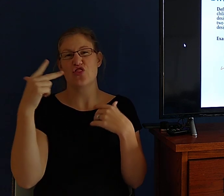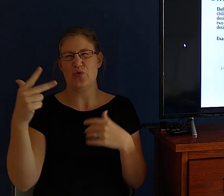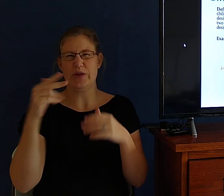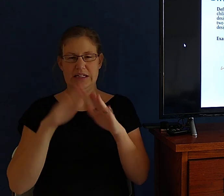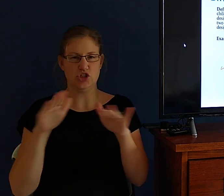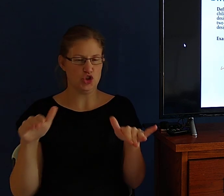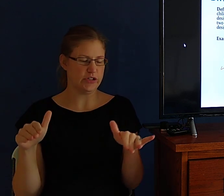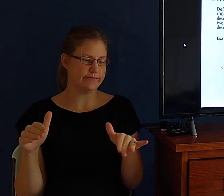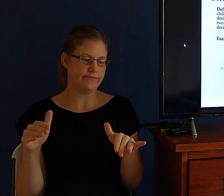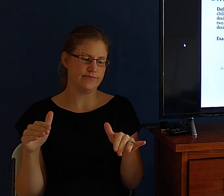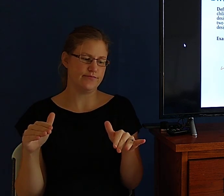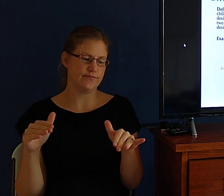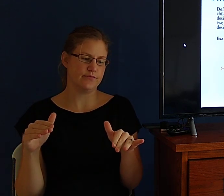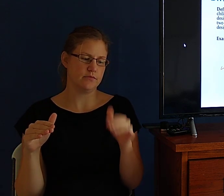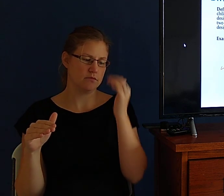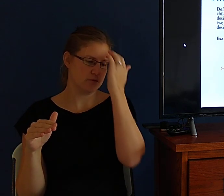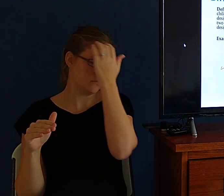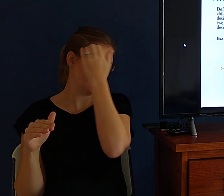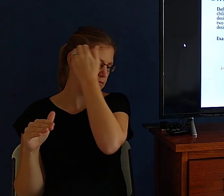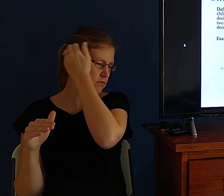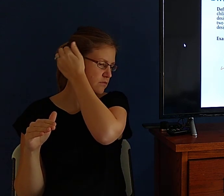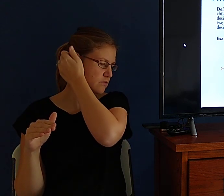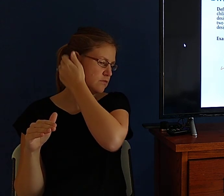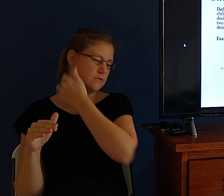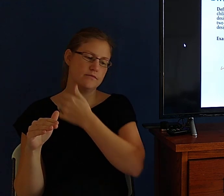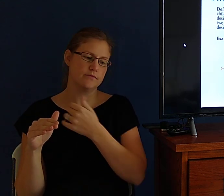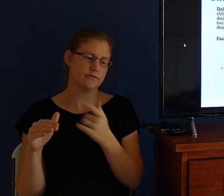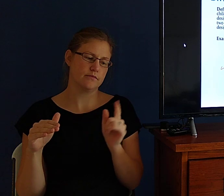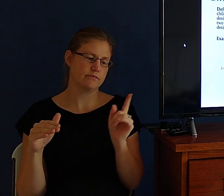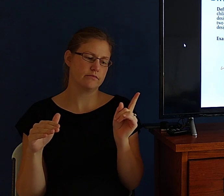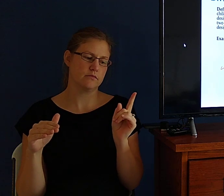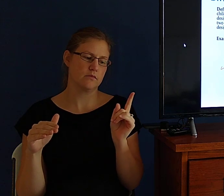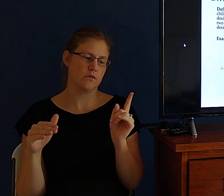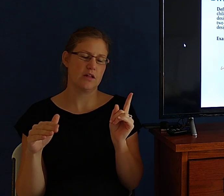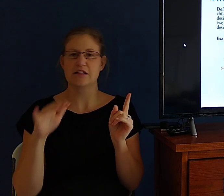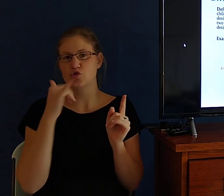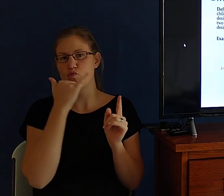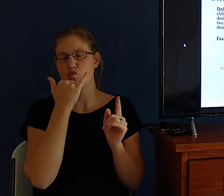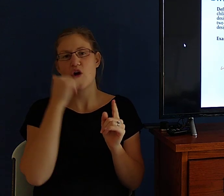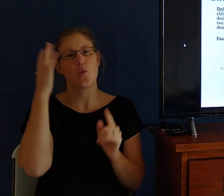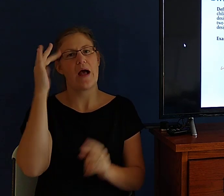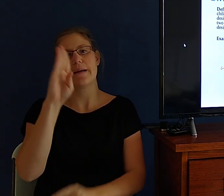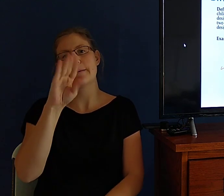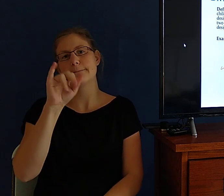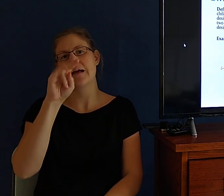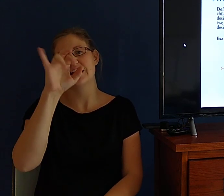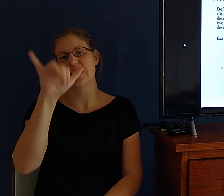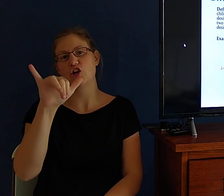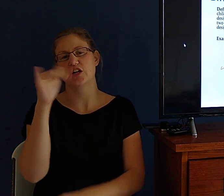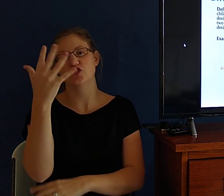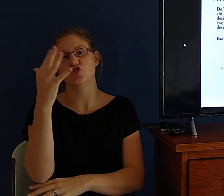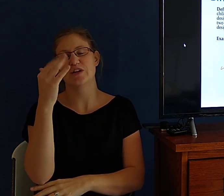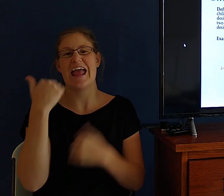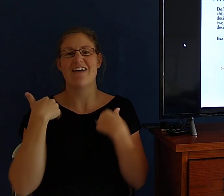children, which is, this is wrong because the binary tree has at most